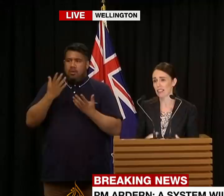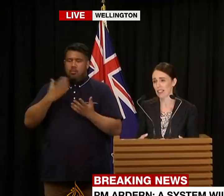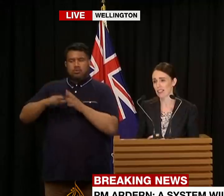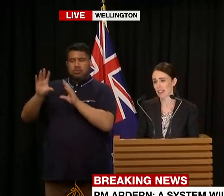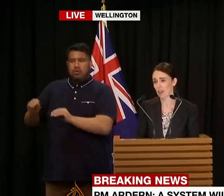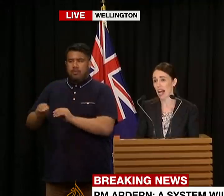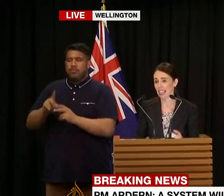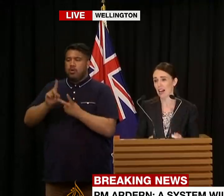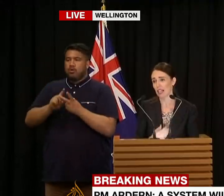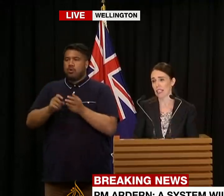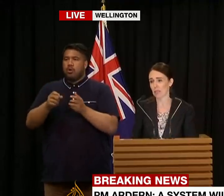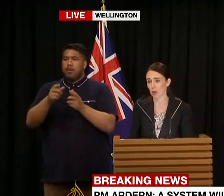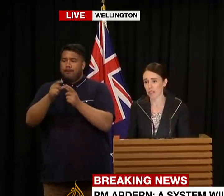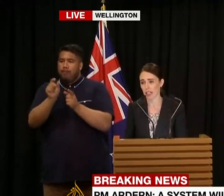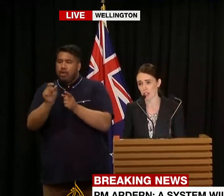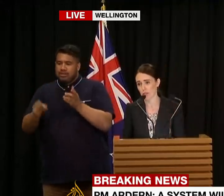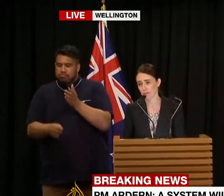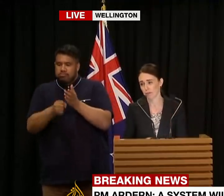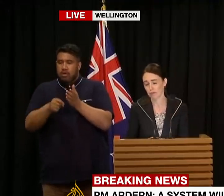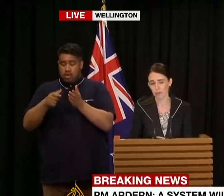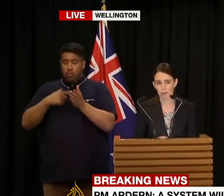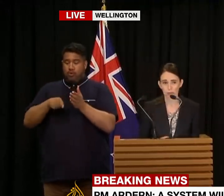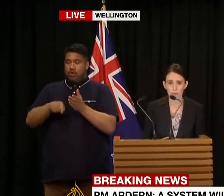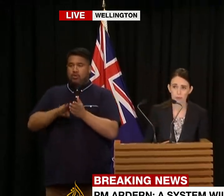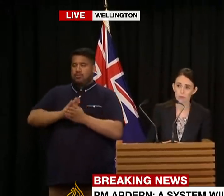the magazines that allow that easy modification.